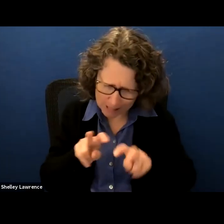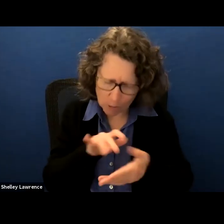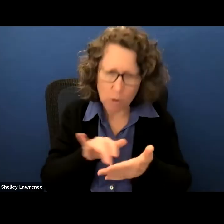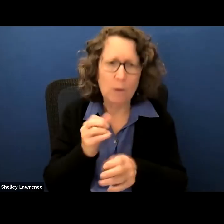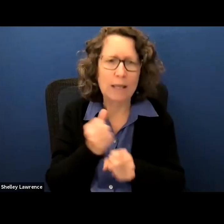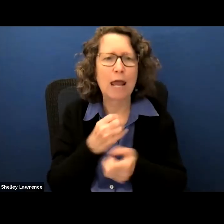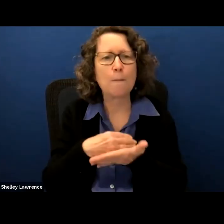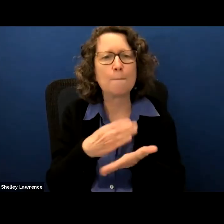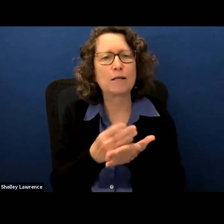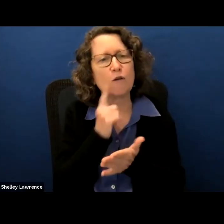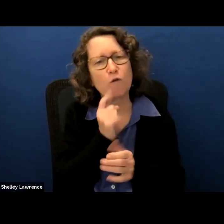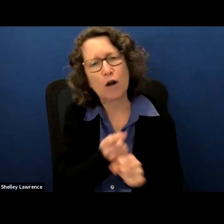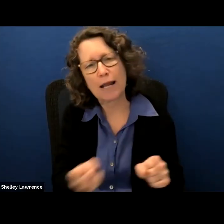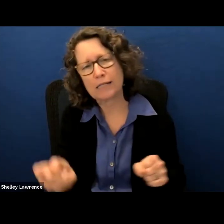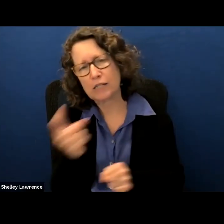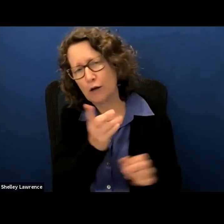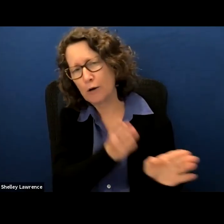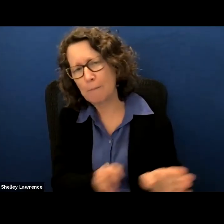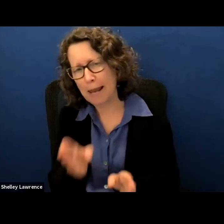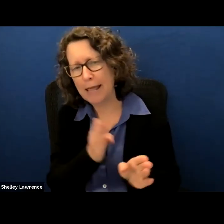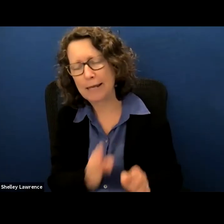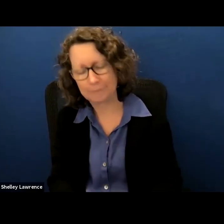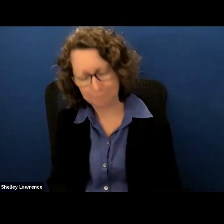our budget for next year.